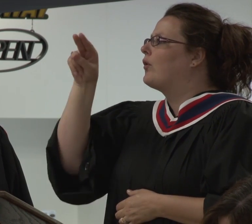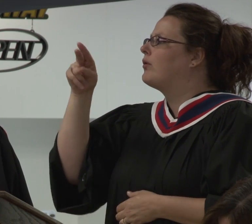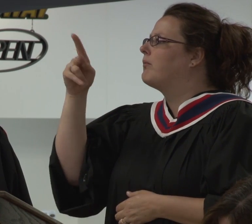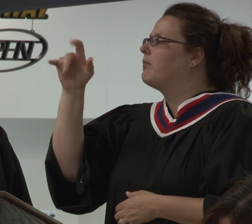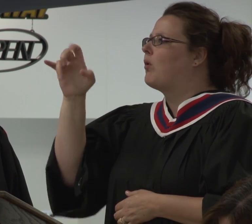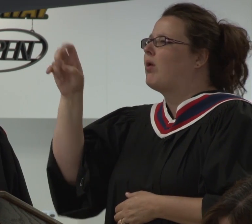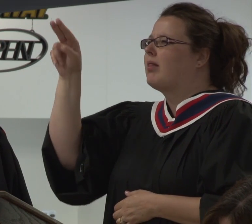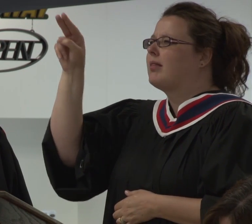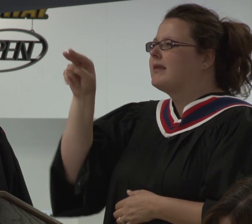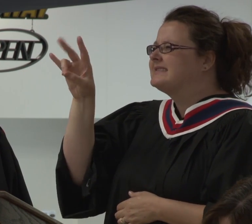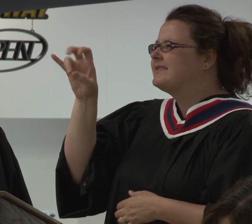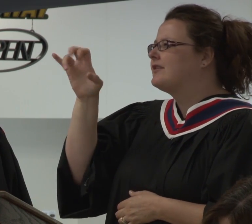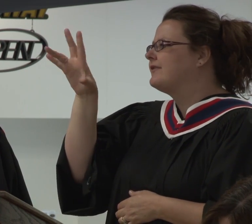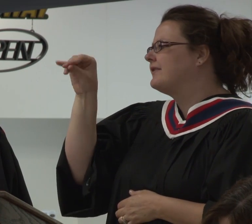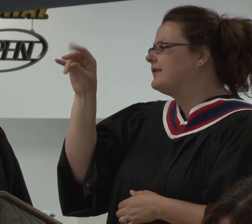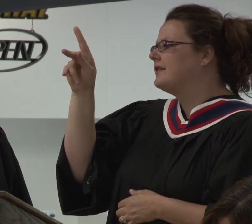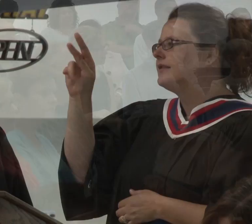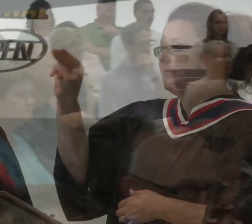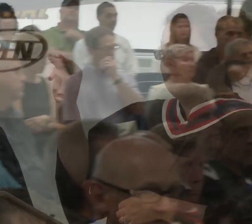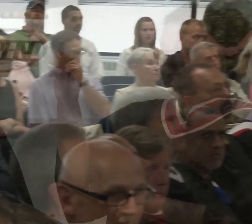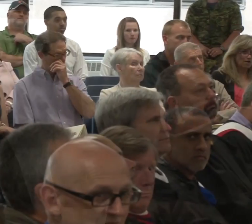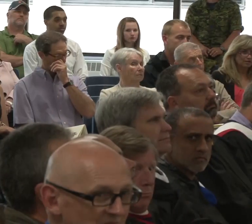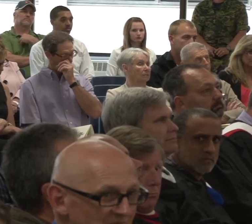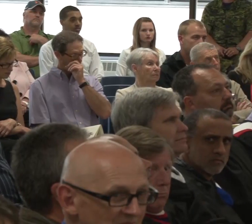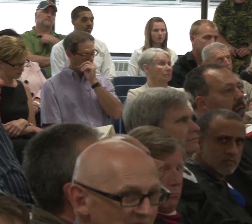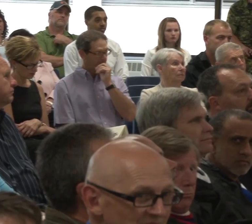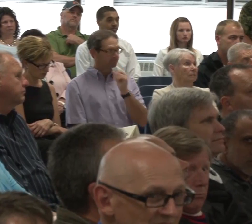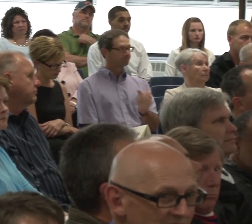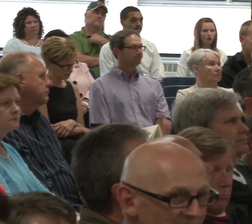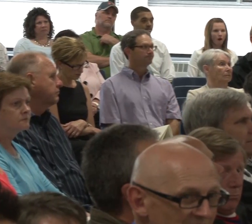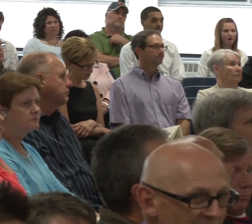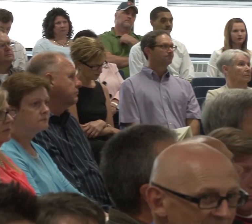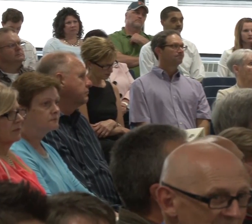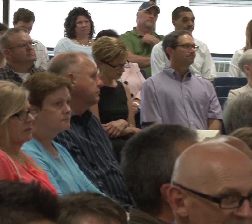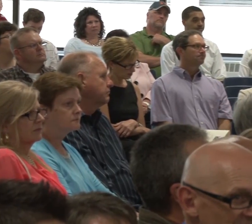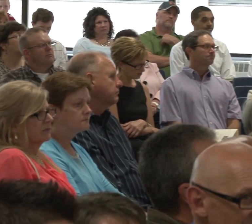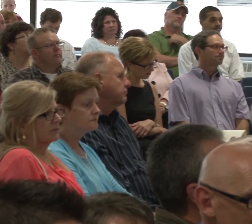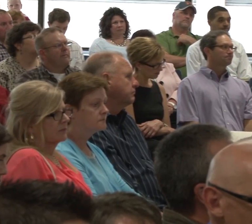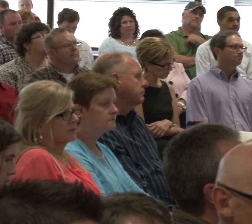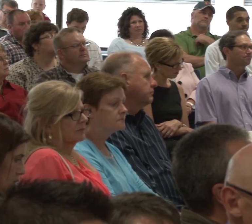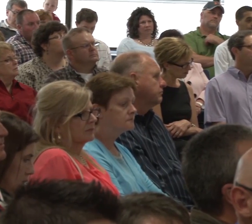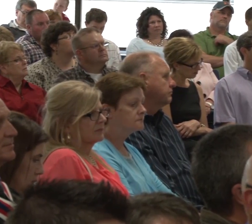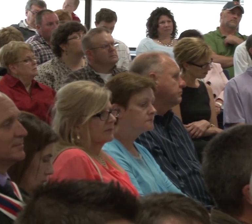Pole at Canadian Forces Station Alert. They are exceptional people who often have to